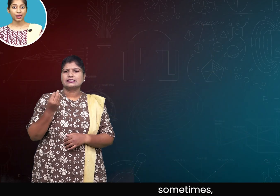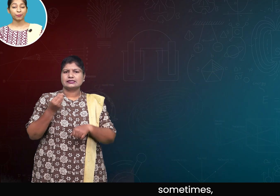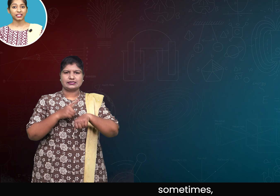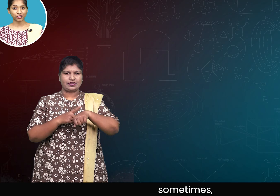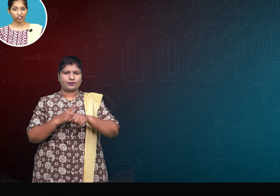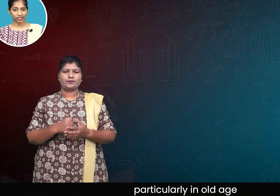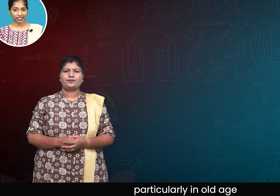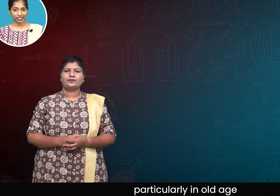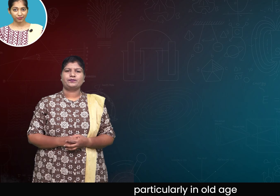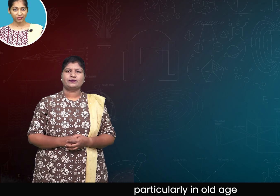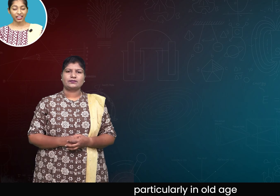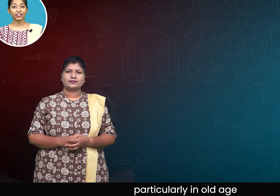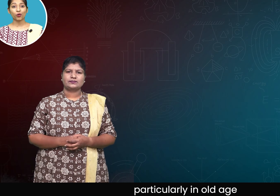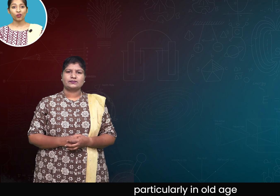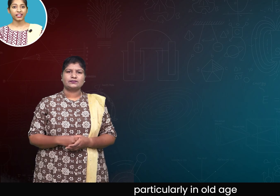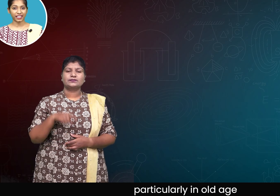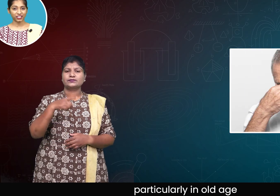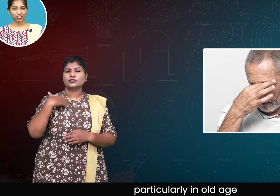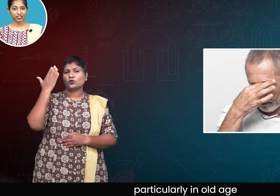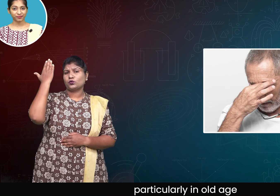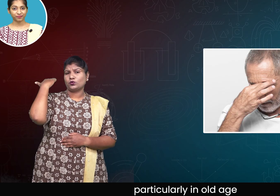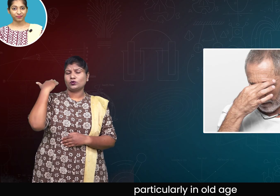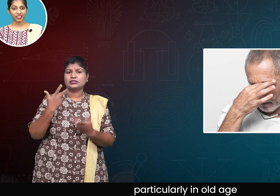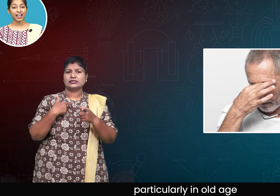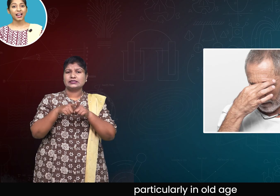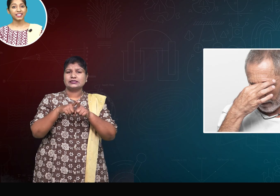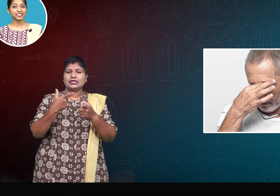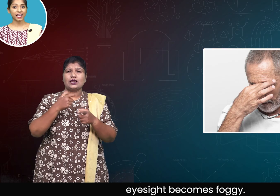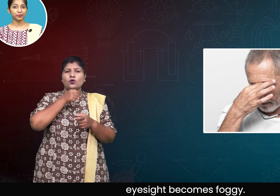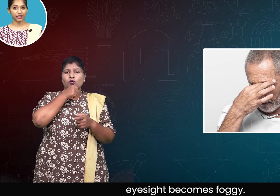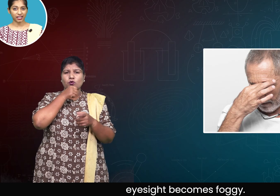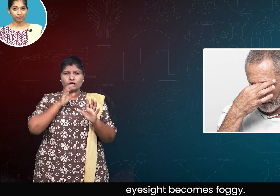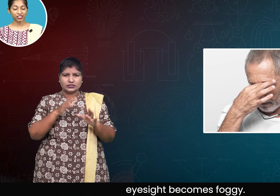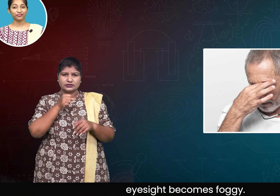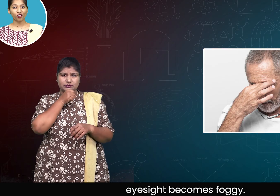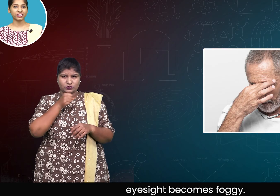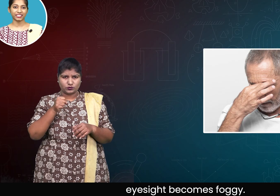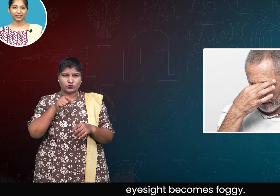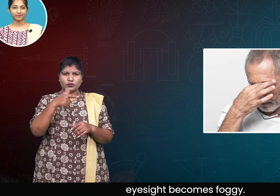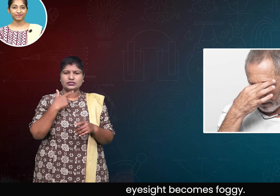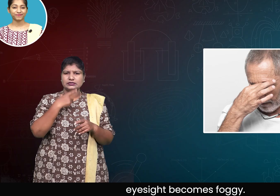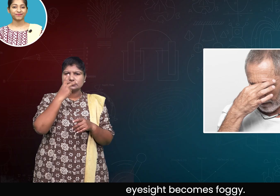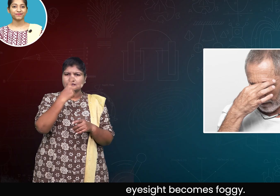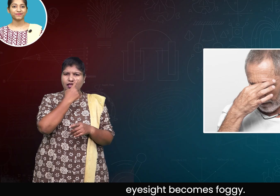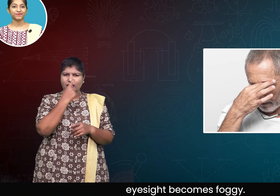Sometimes, particularly in old age, eyesight becomes foggy.